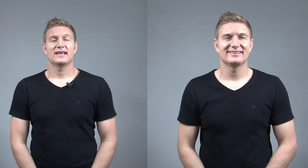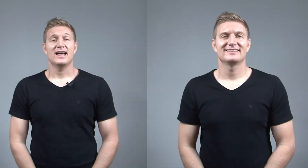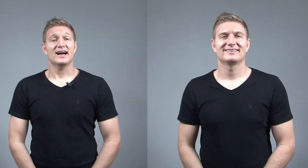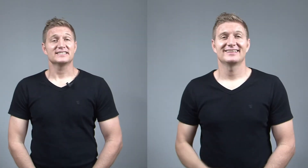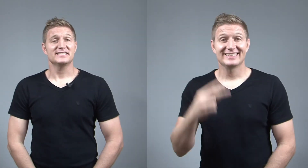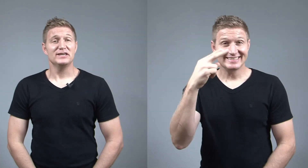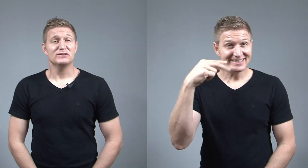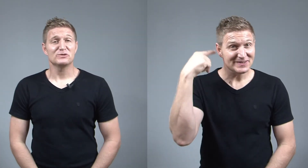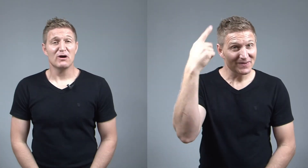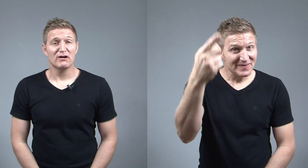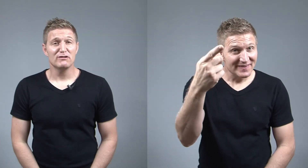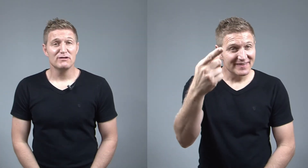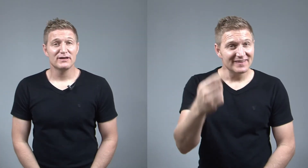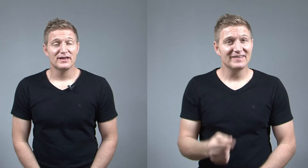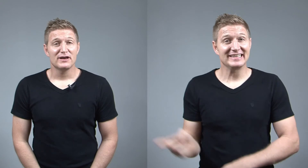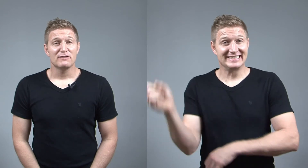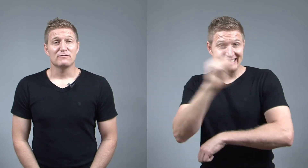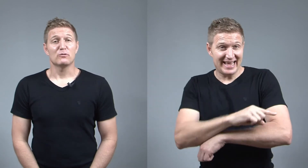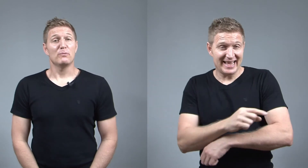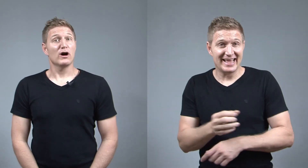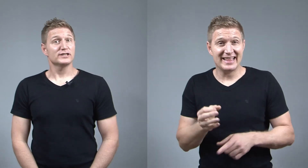I see you tomorrow for part